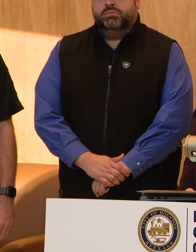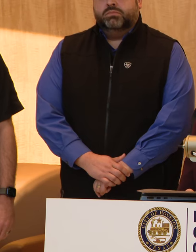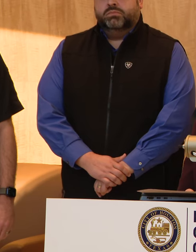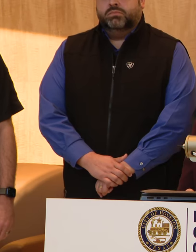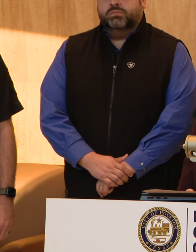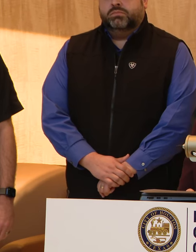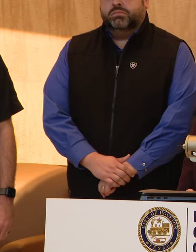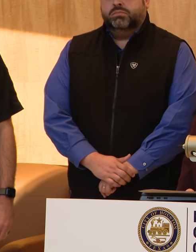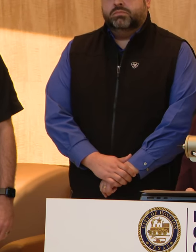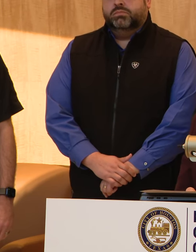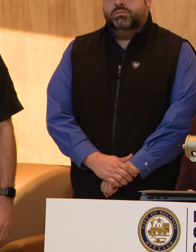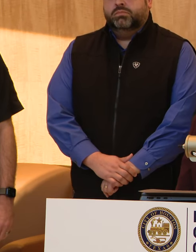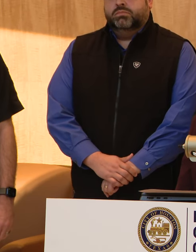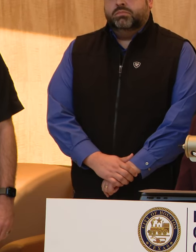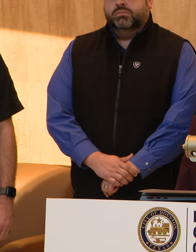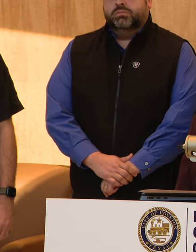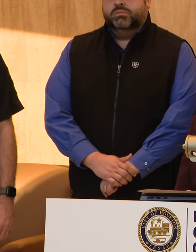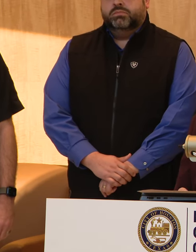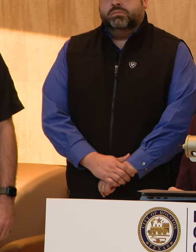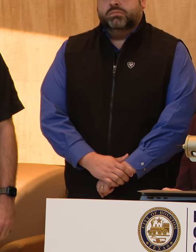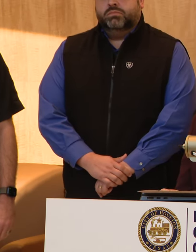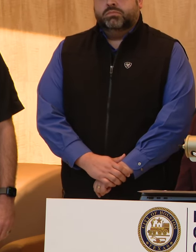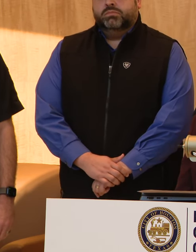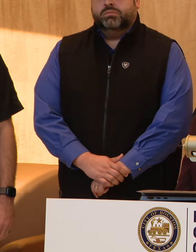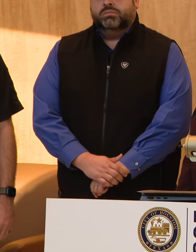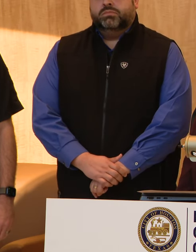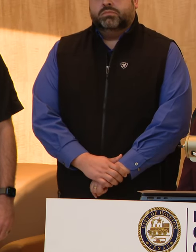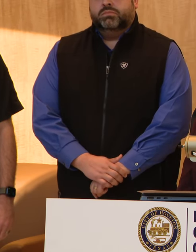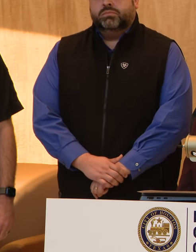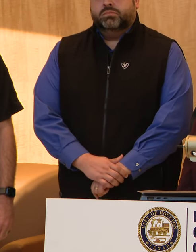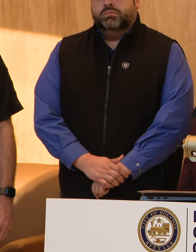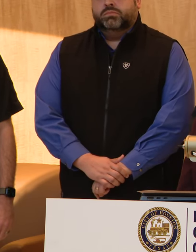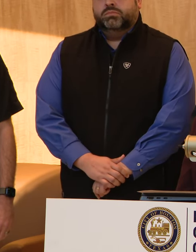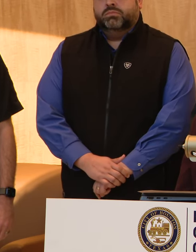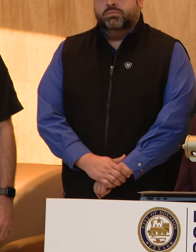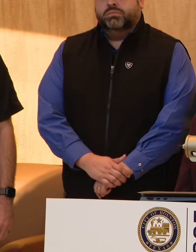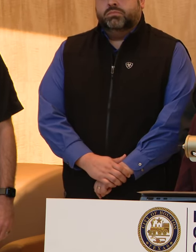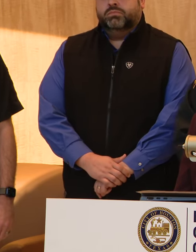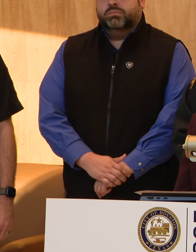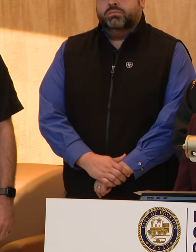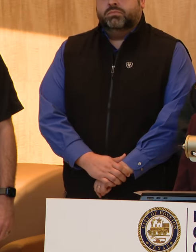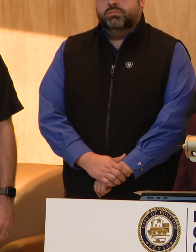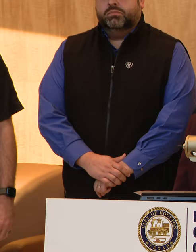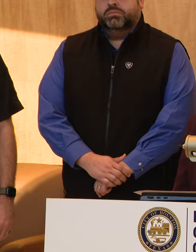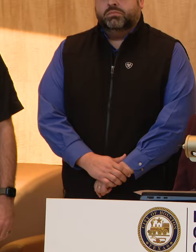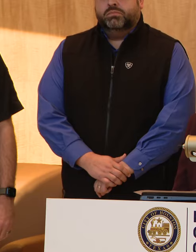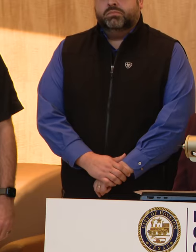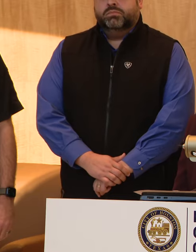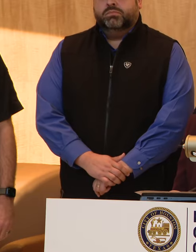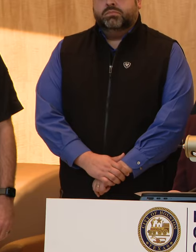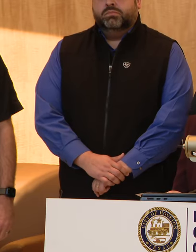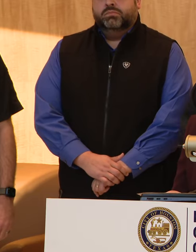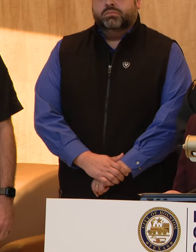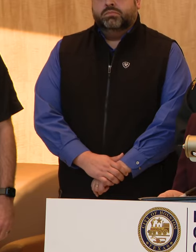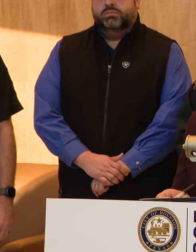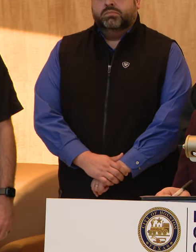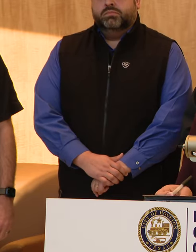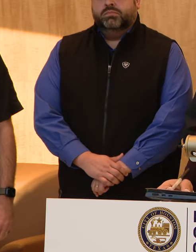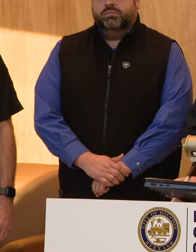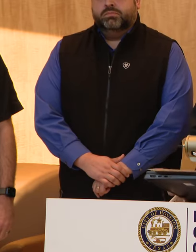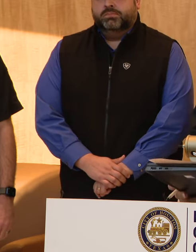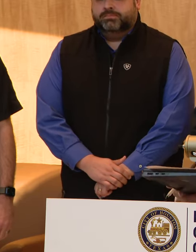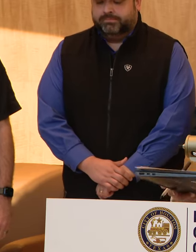los de la tercera edad. Mañana a mediodía volveremos a nuestra rutina como ciudad y saldremos de esto más fuerte que